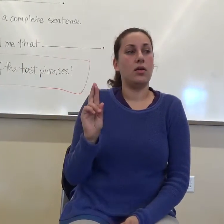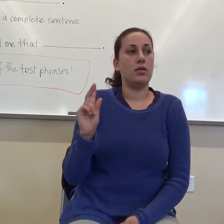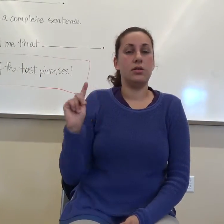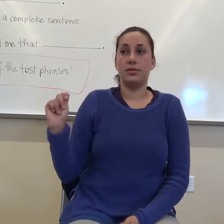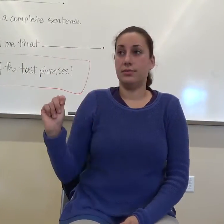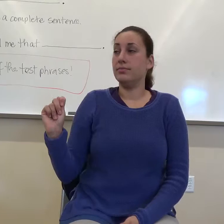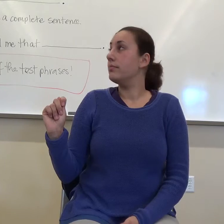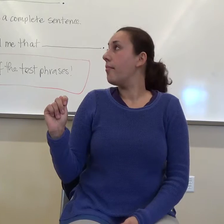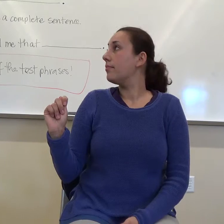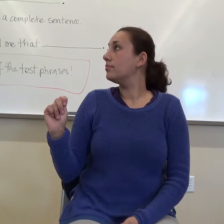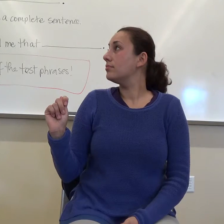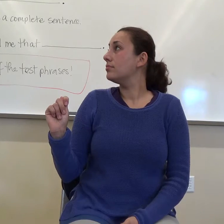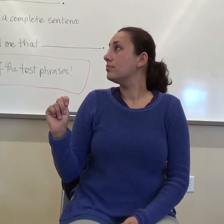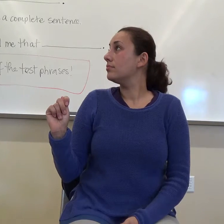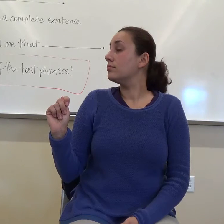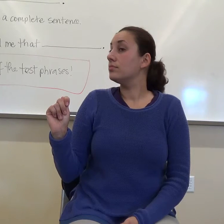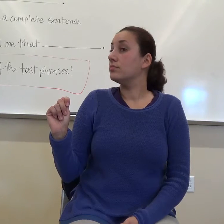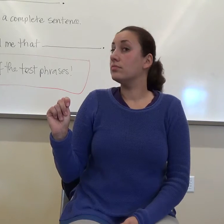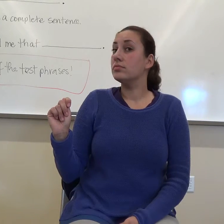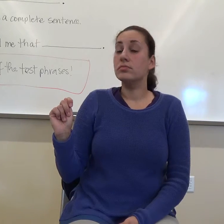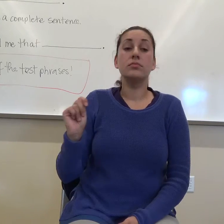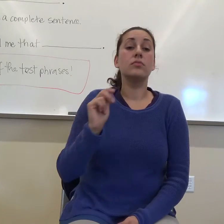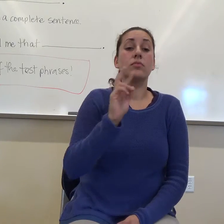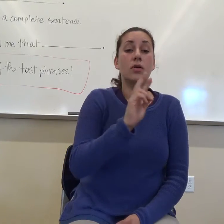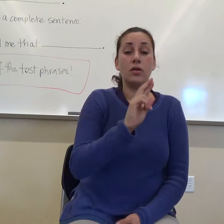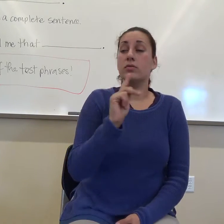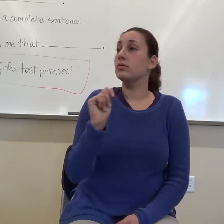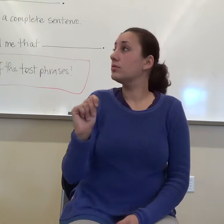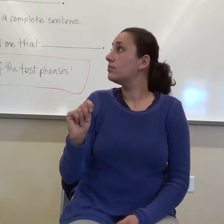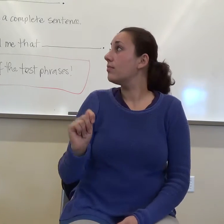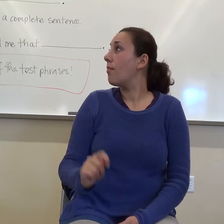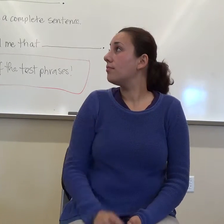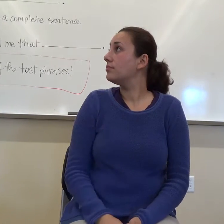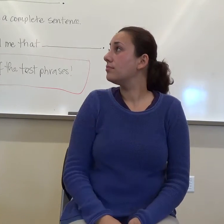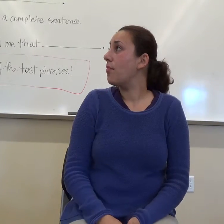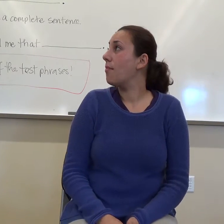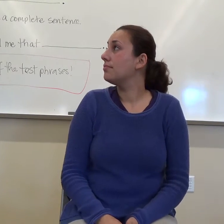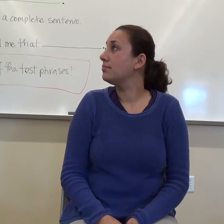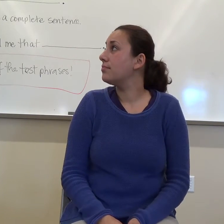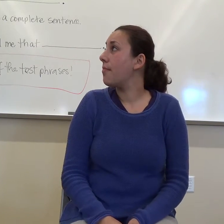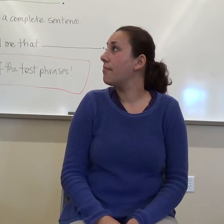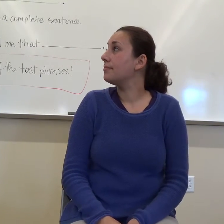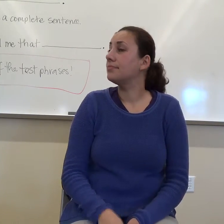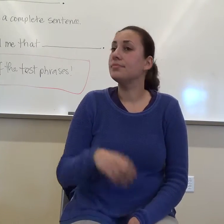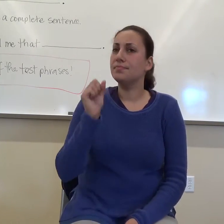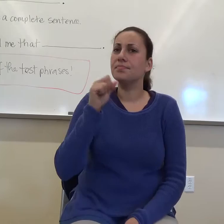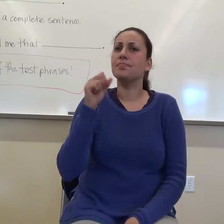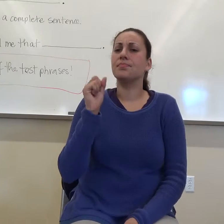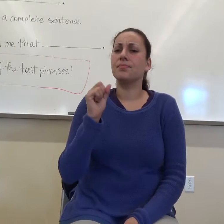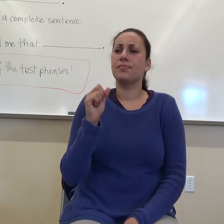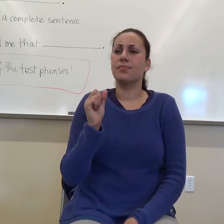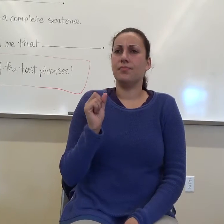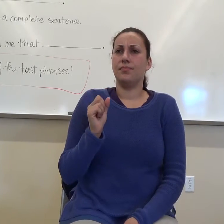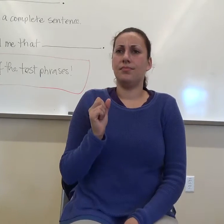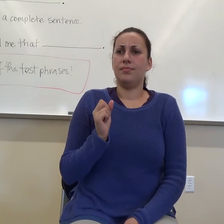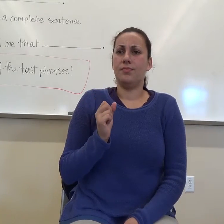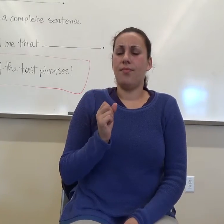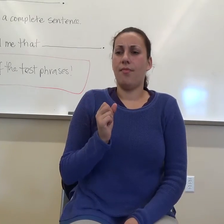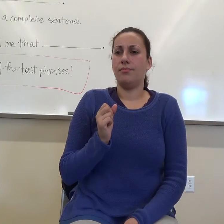Although there are several, now here's an interesting sentence as far as looking for an introduction